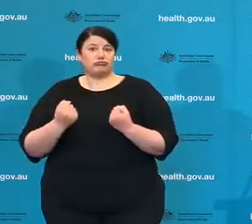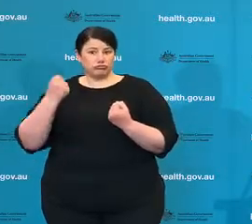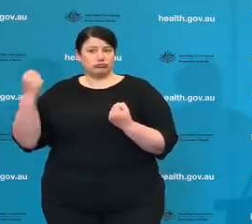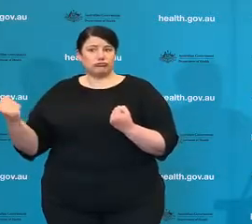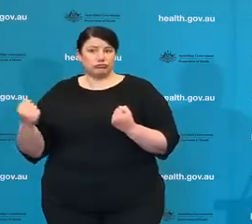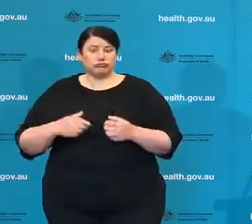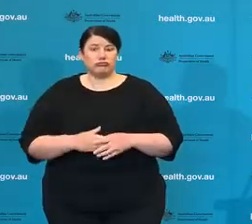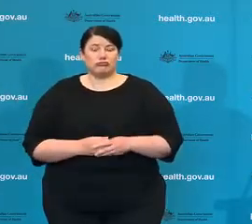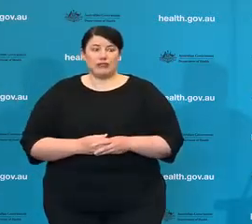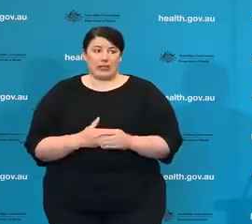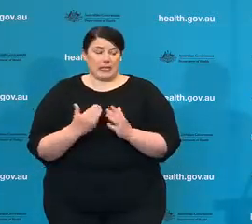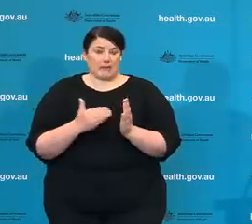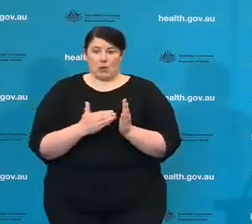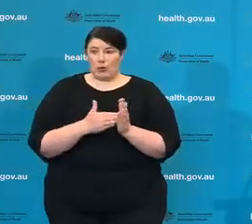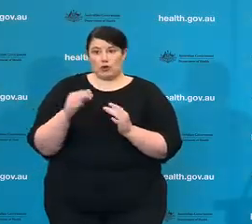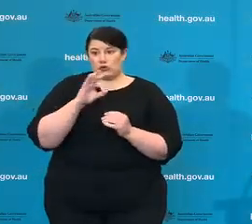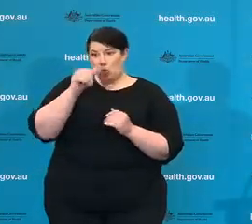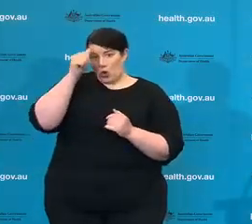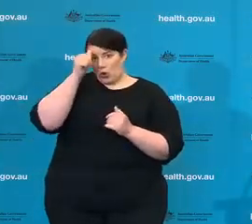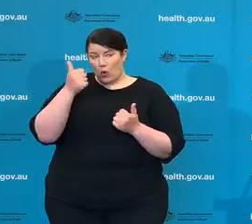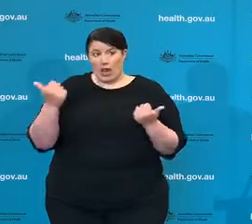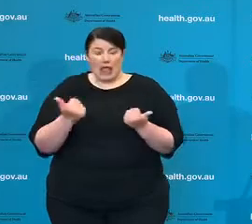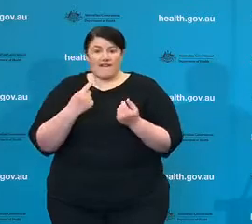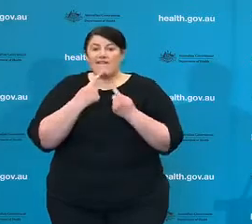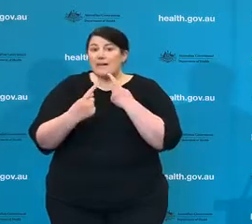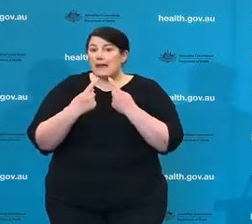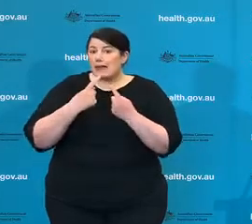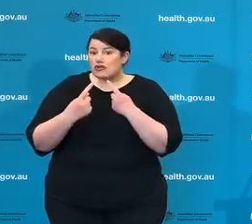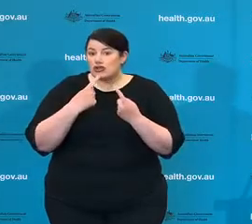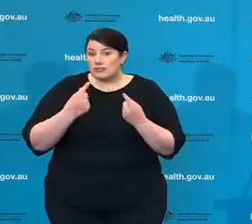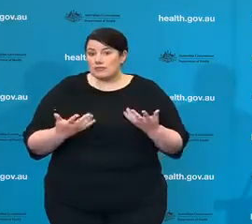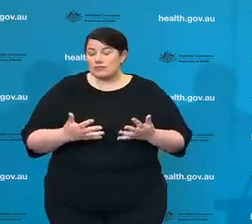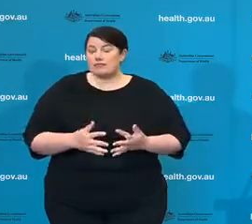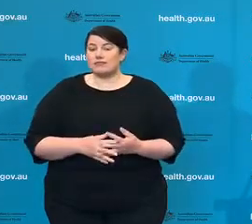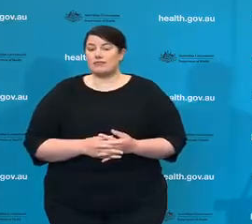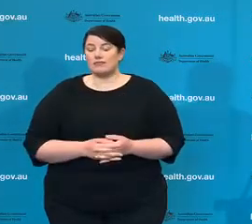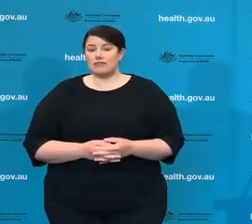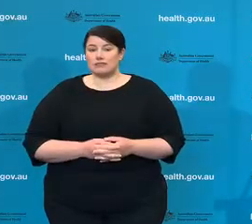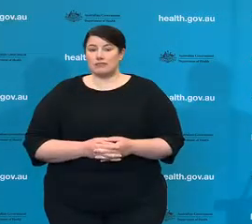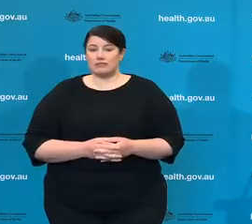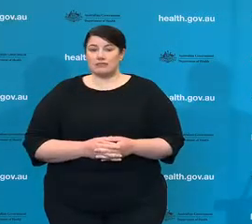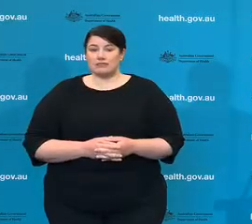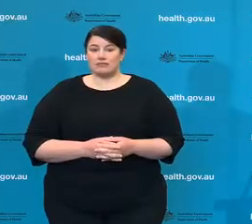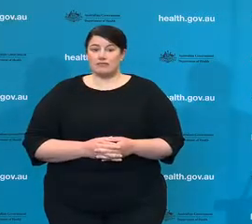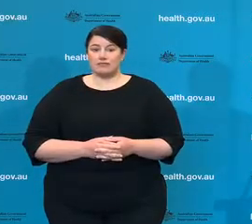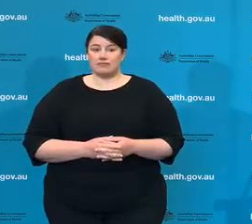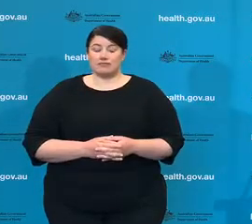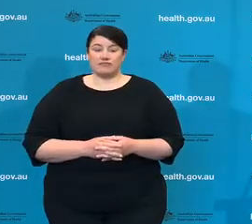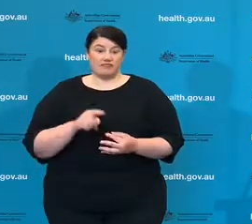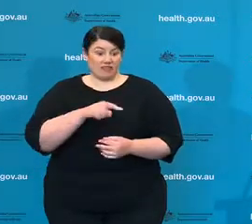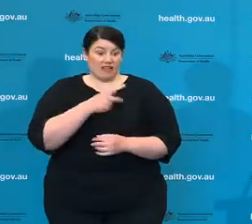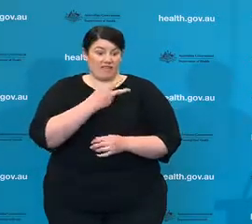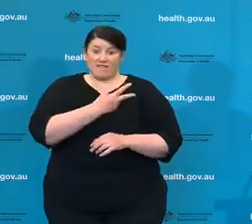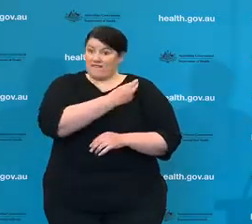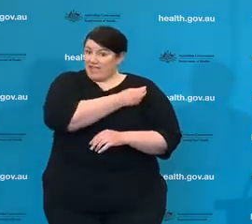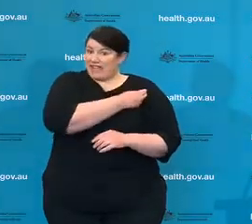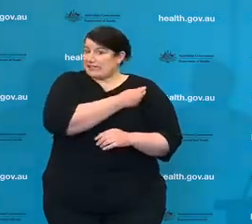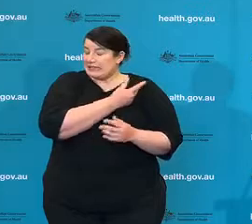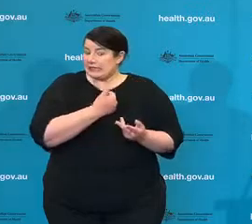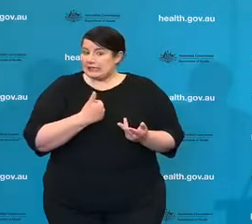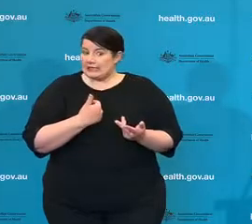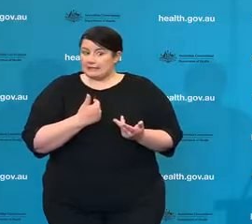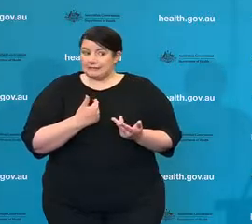know enough to say that the vaccine, this particular vaccine, is under a cloud.